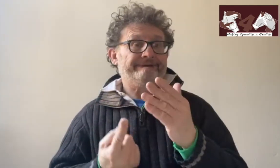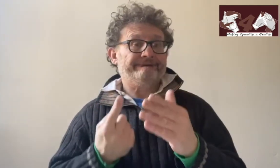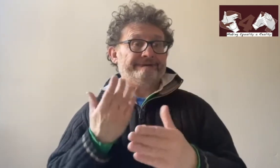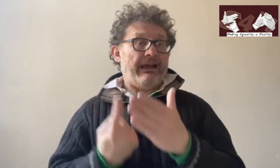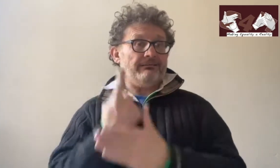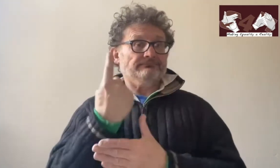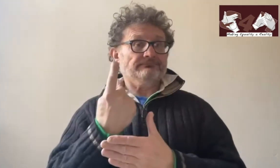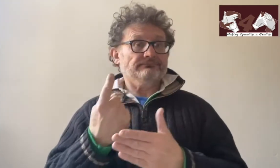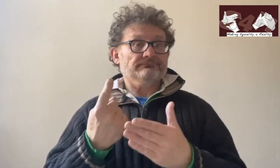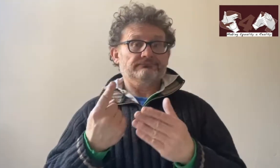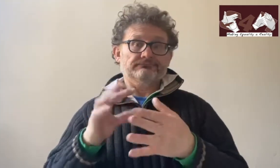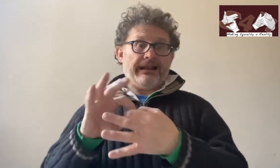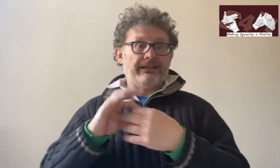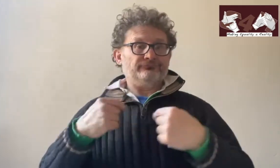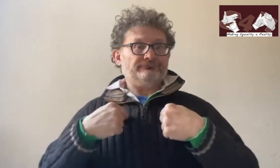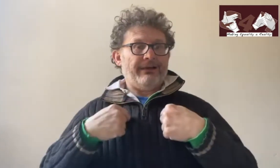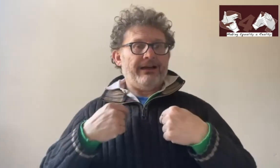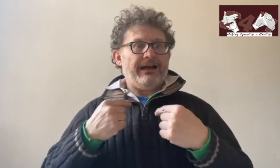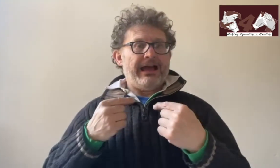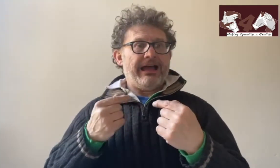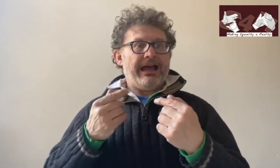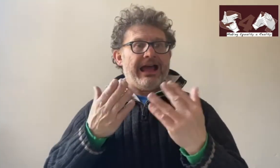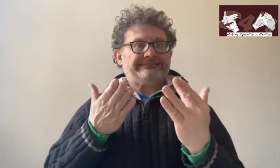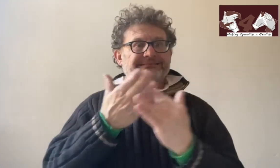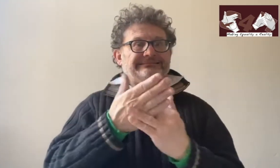insight into what can happen to